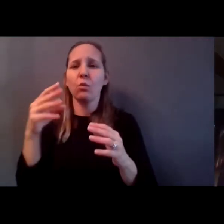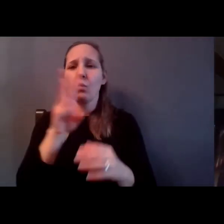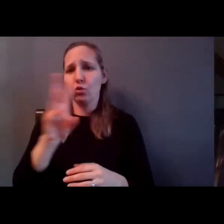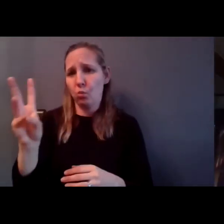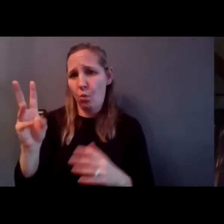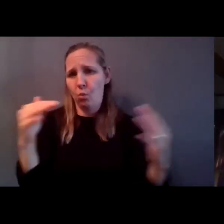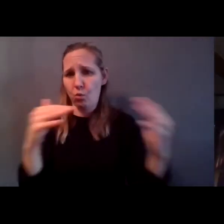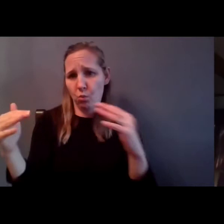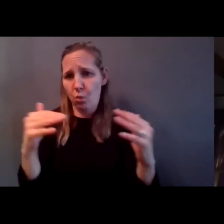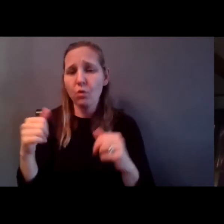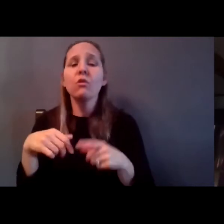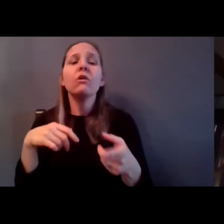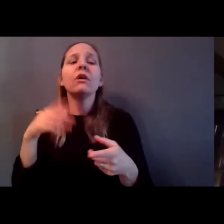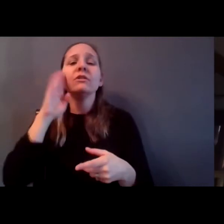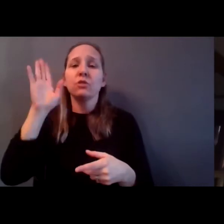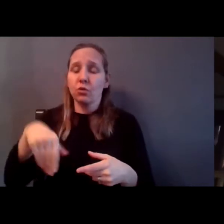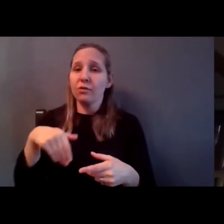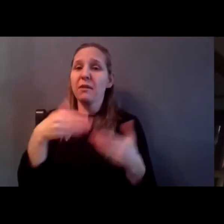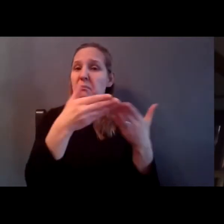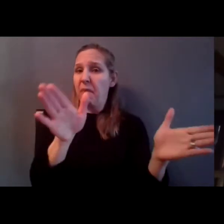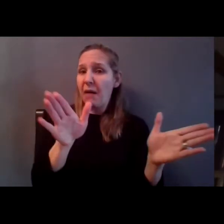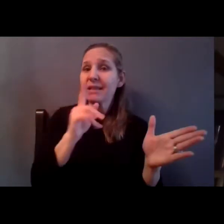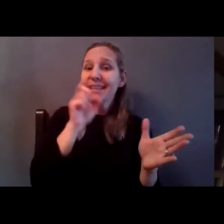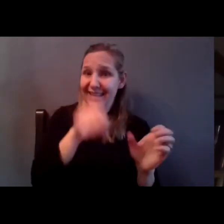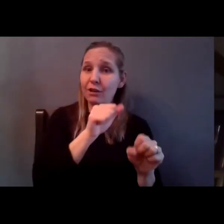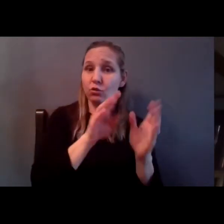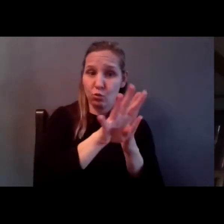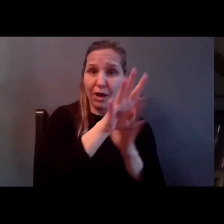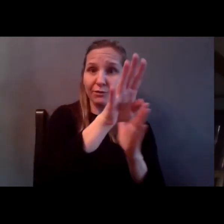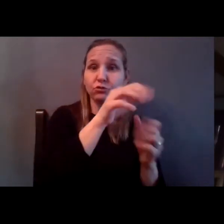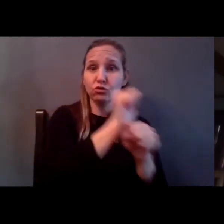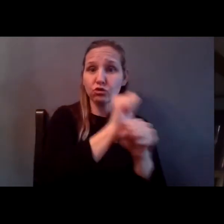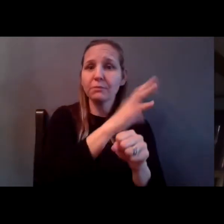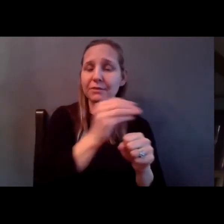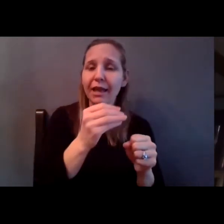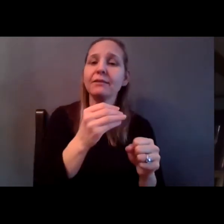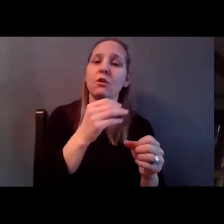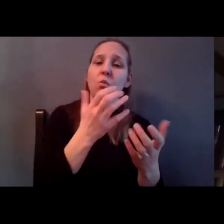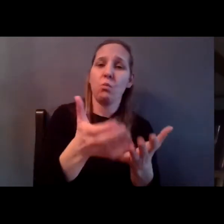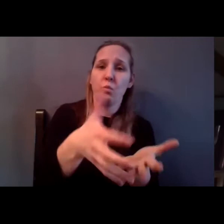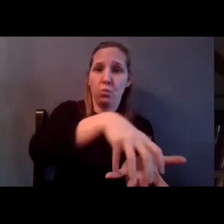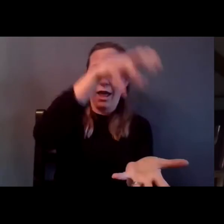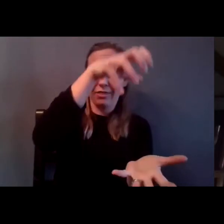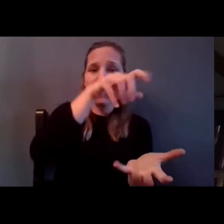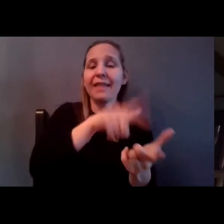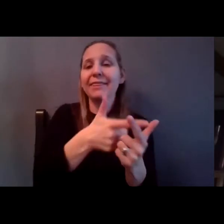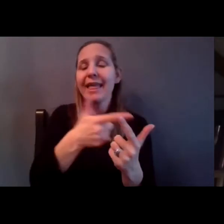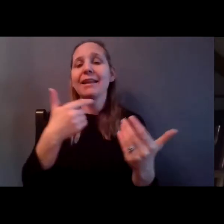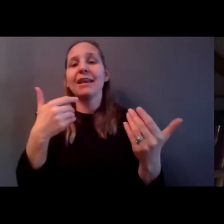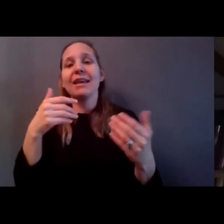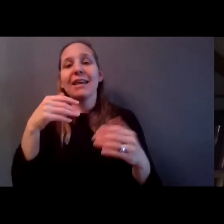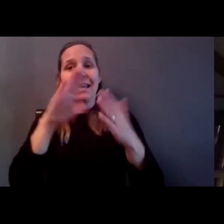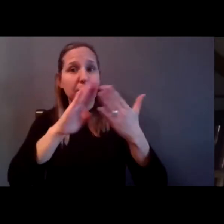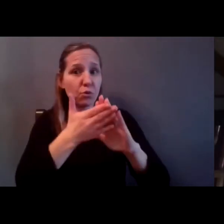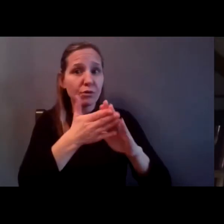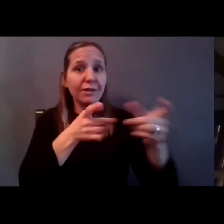public sector can create jobs and generate wealth lays the foundations for a democratized economy, community governance, and